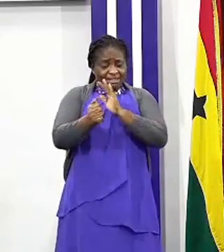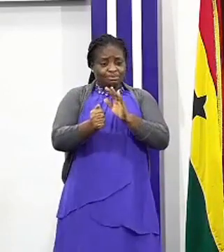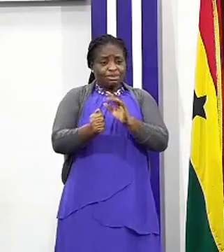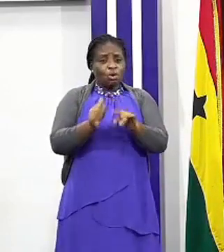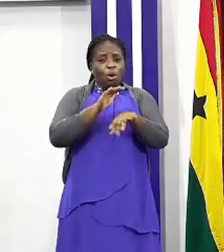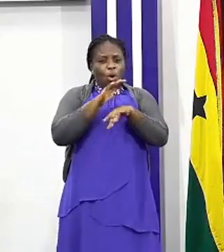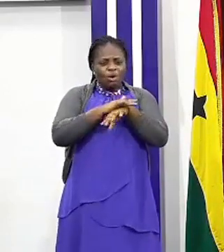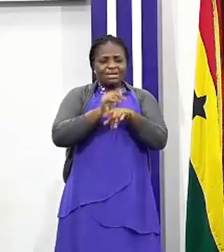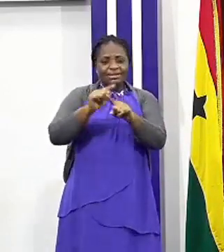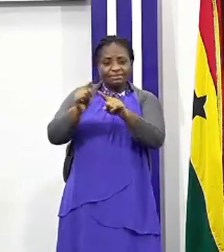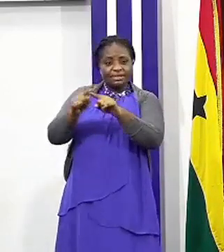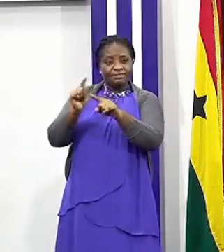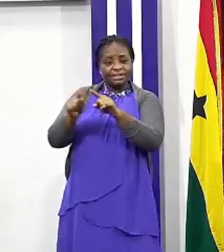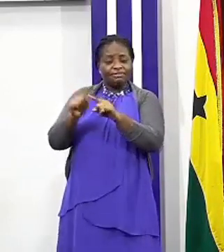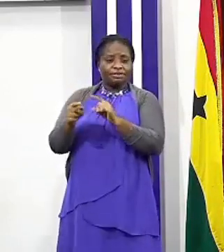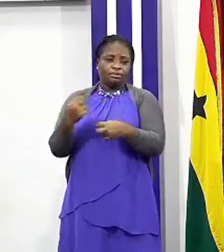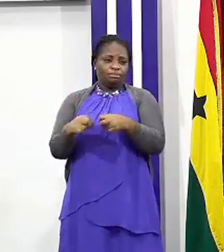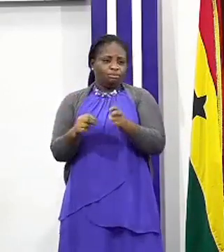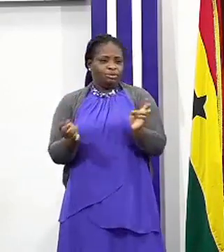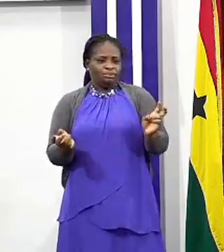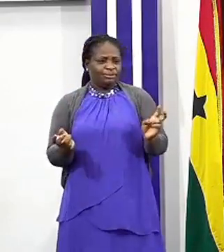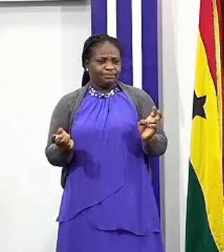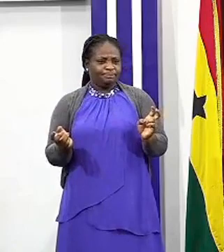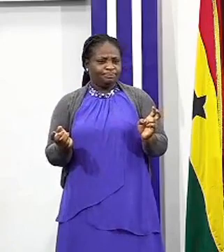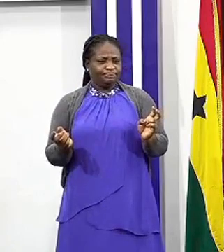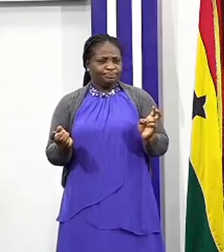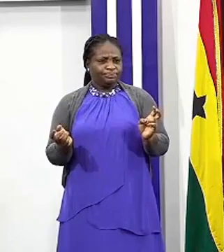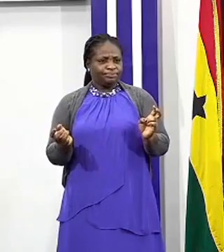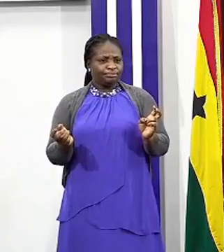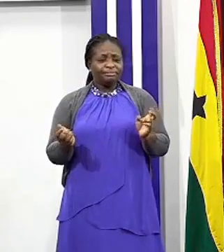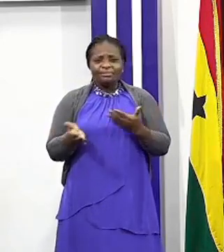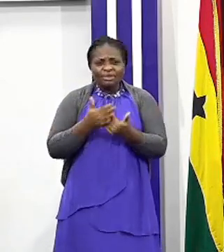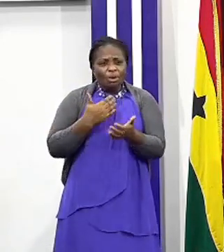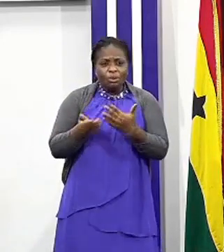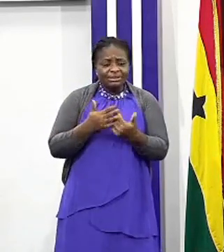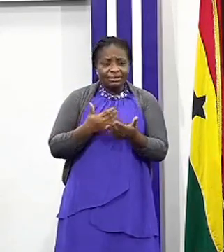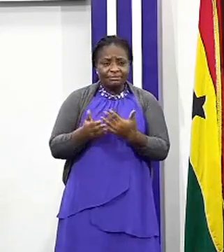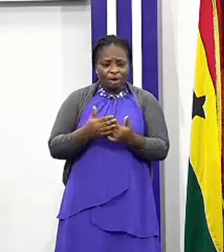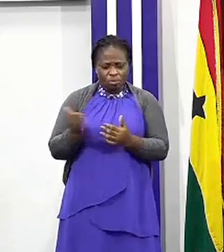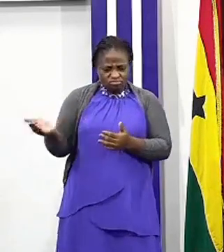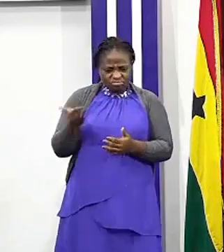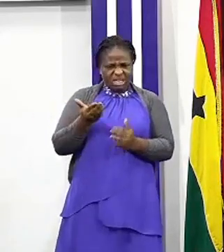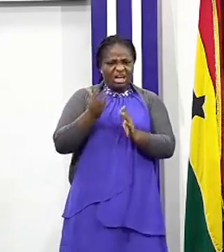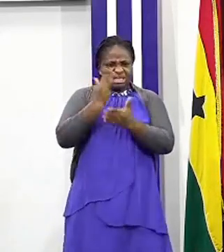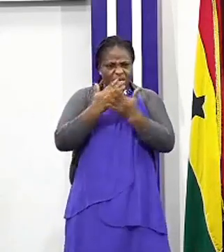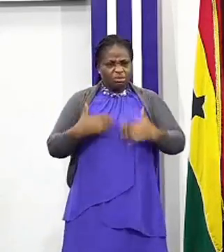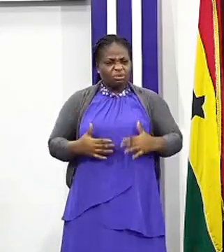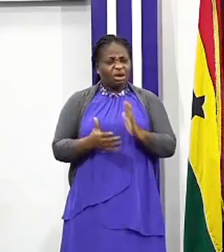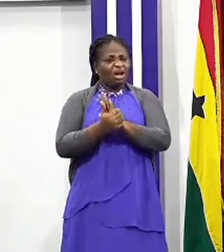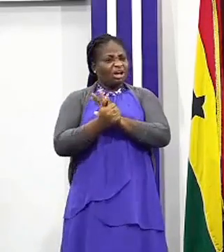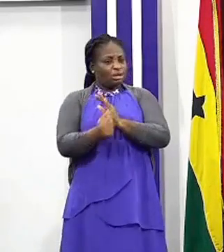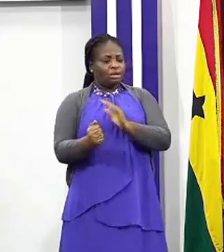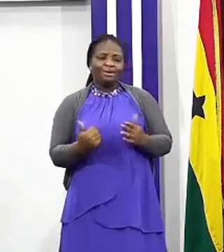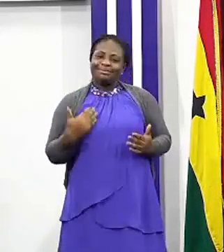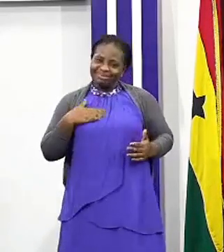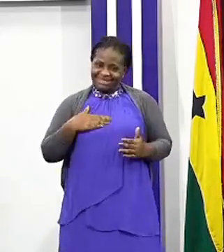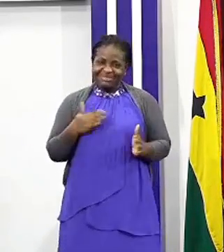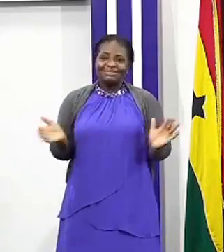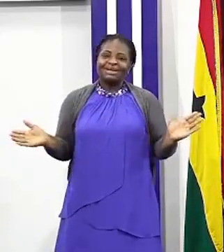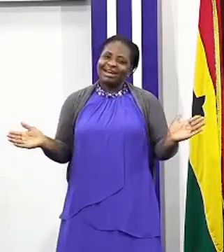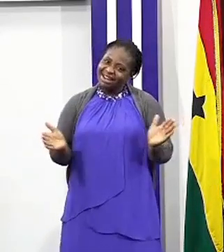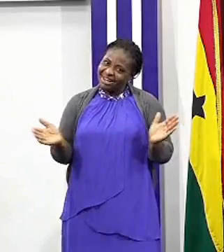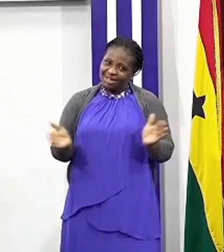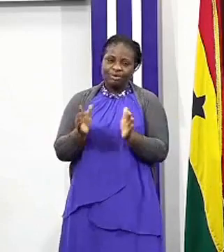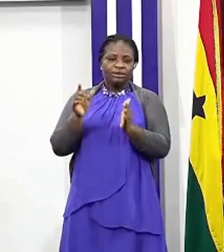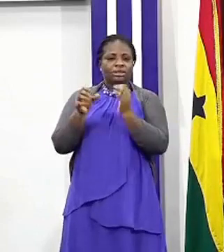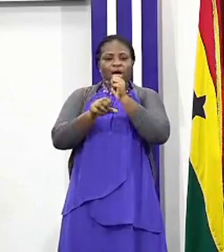on ballistics. If it's about rocket science or whatever, you bring an expert in that area. We want to encourage us in the media that